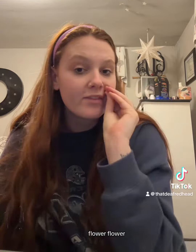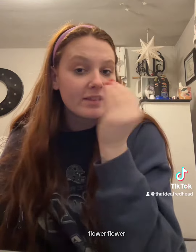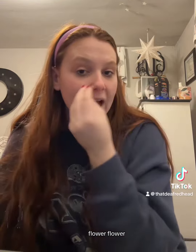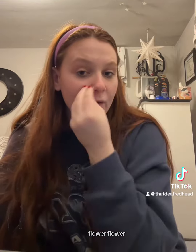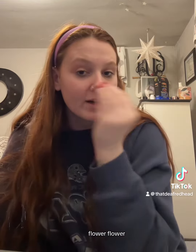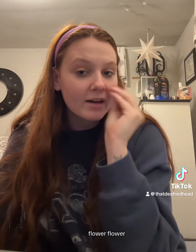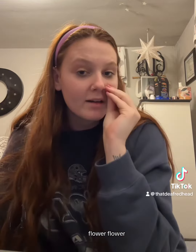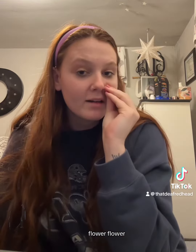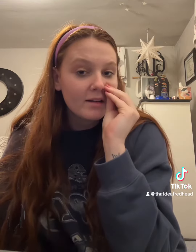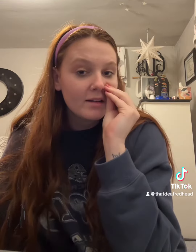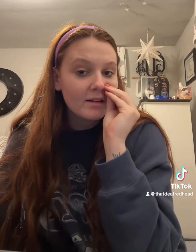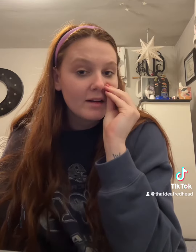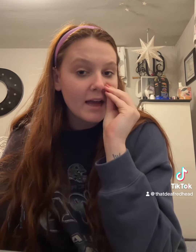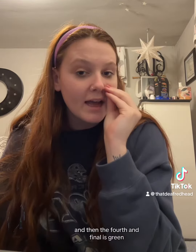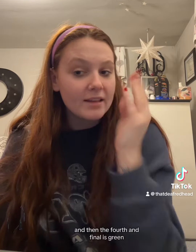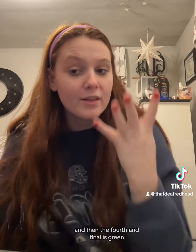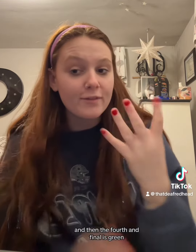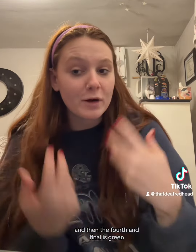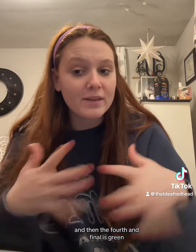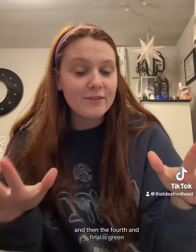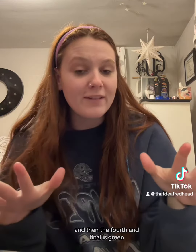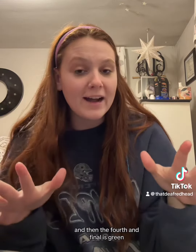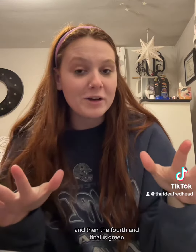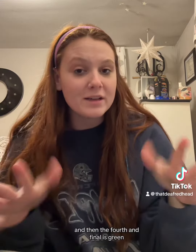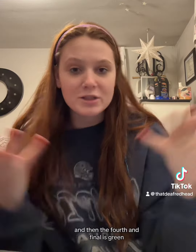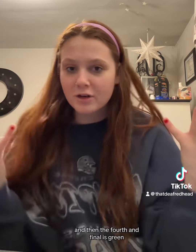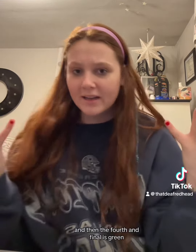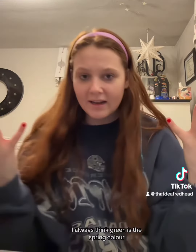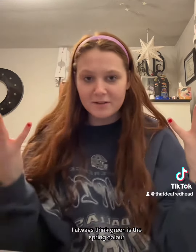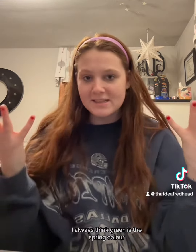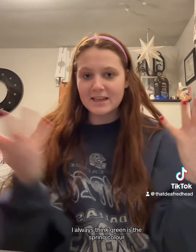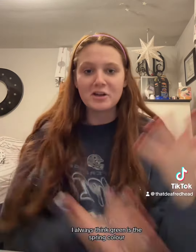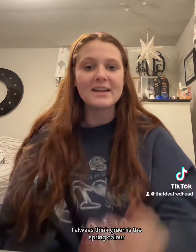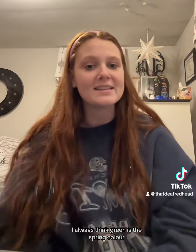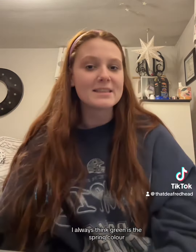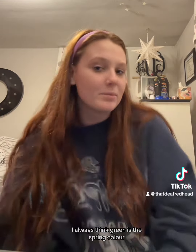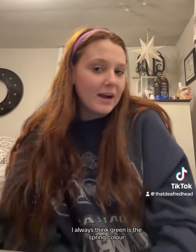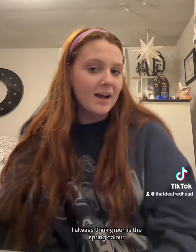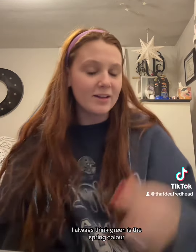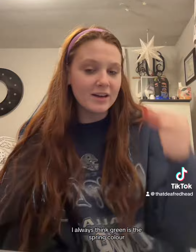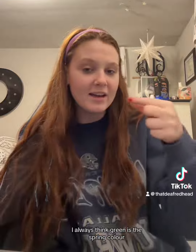And then the fourth and final is green. I always think green is a spring color.